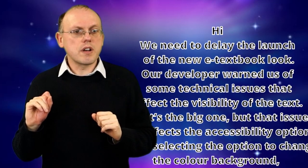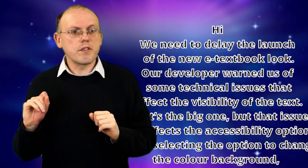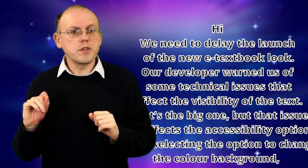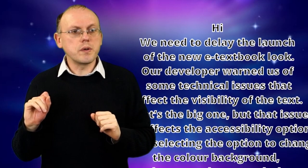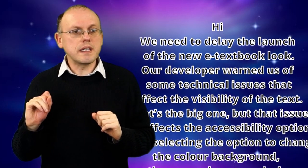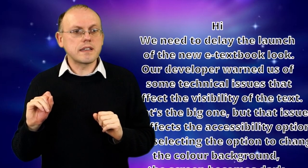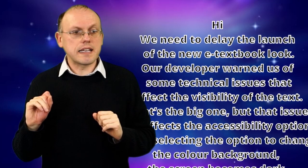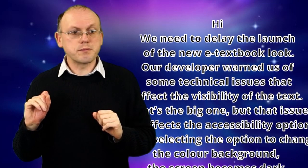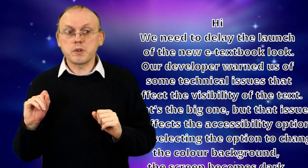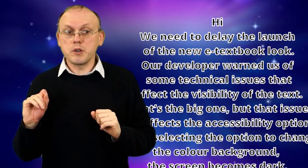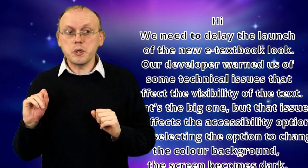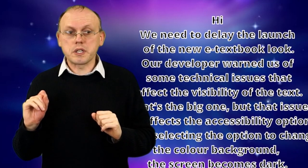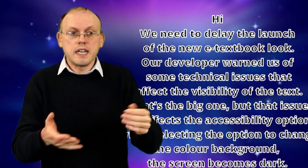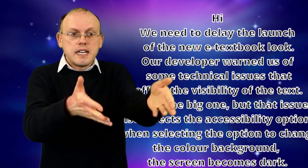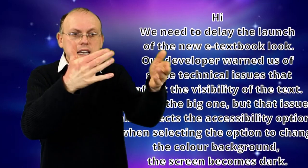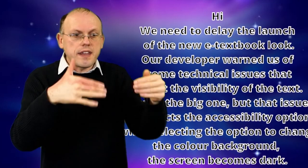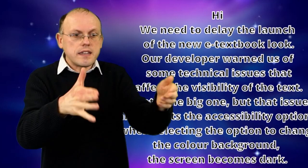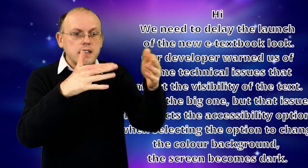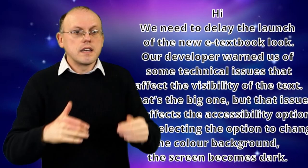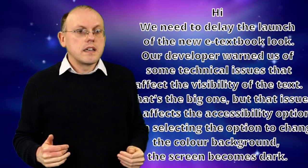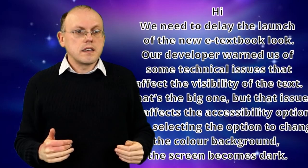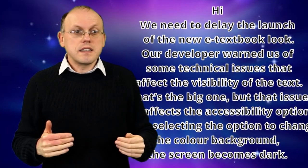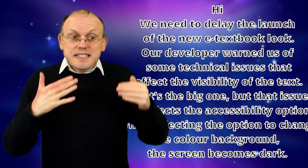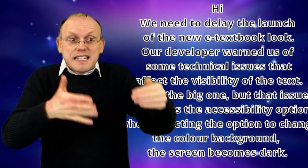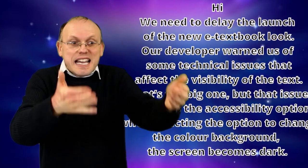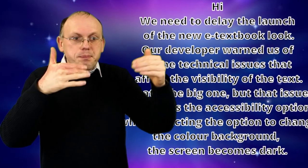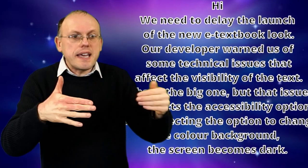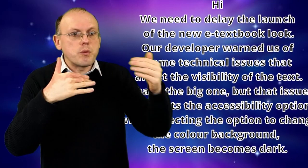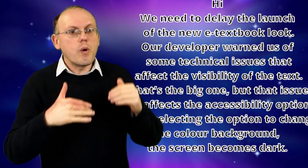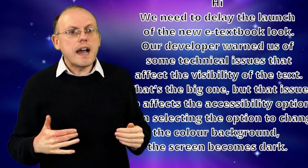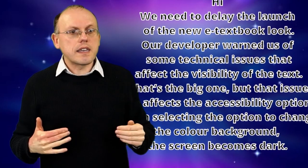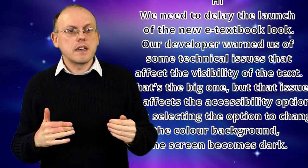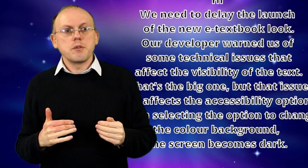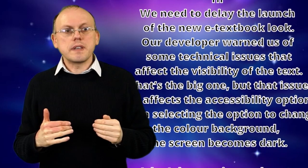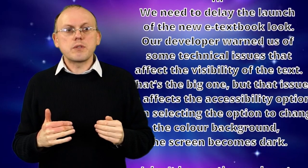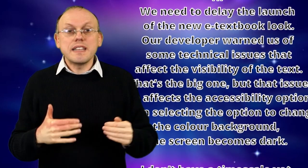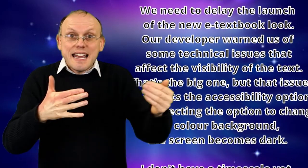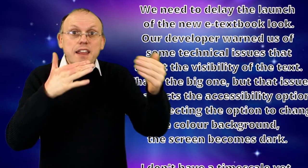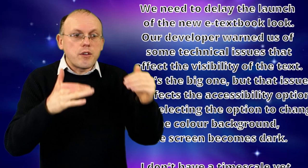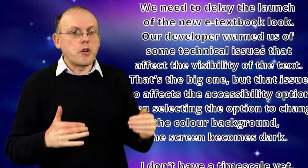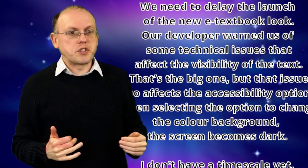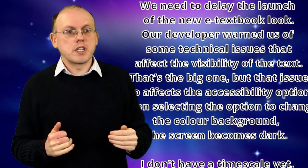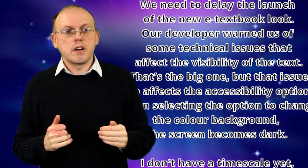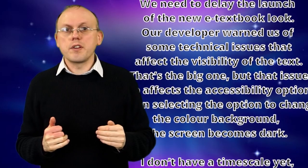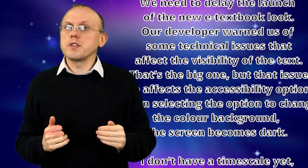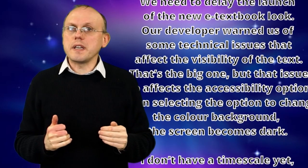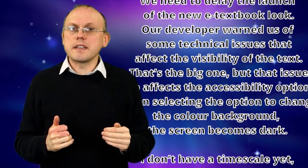the new e-textbook look, and then it is explained why we need to delay the launch of the new